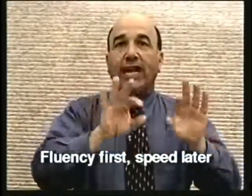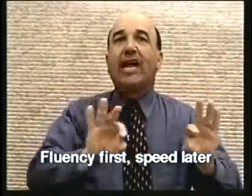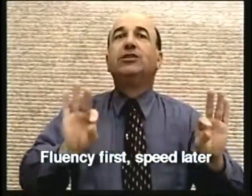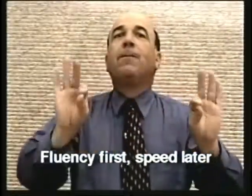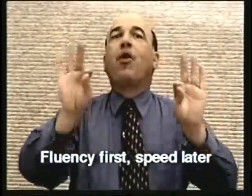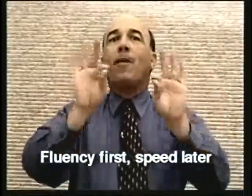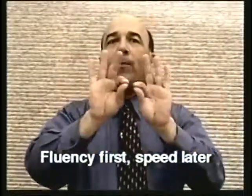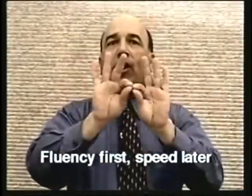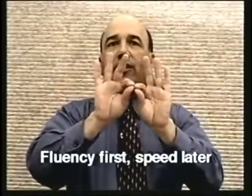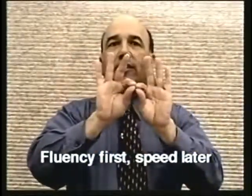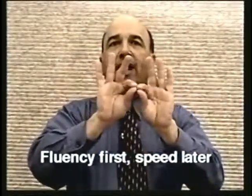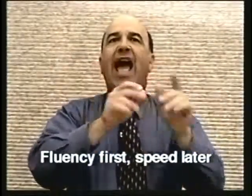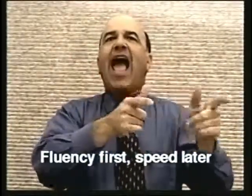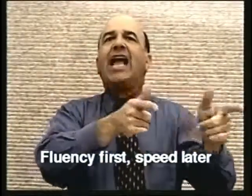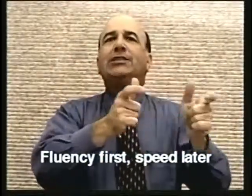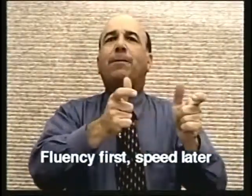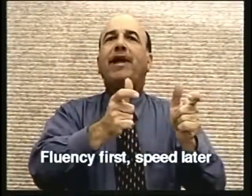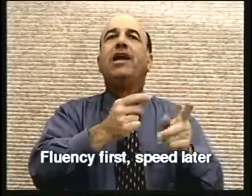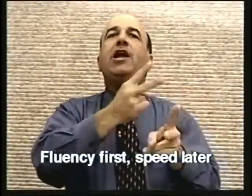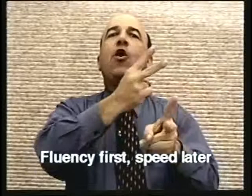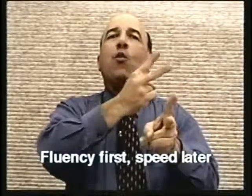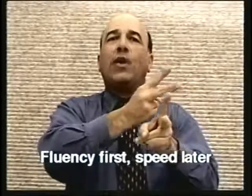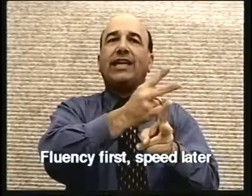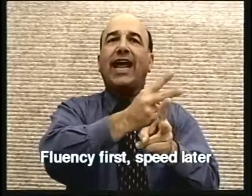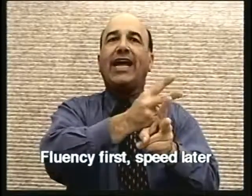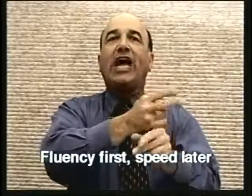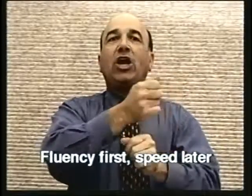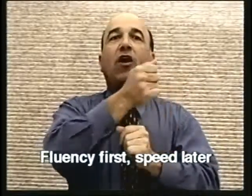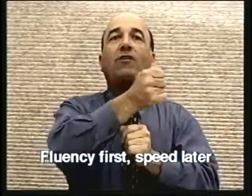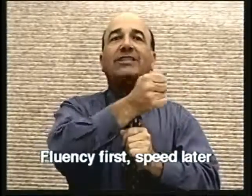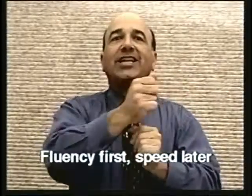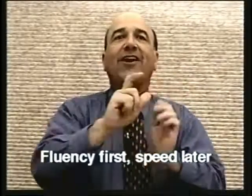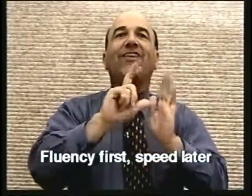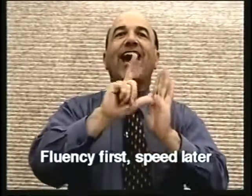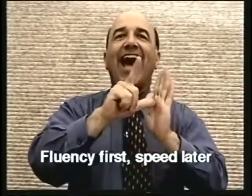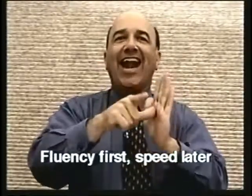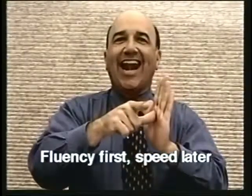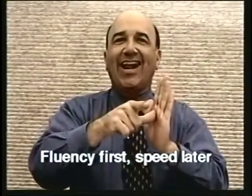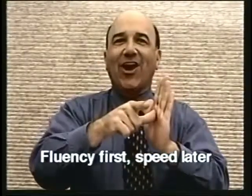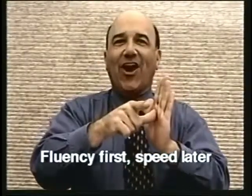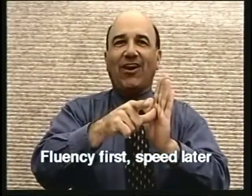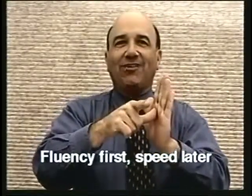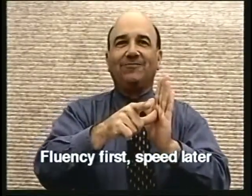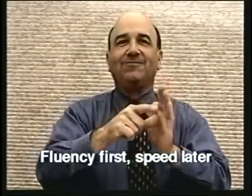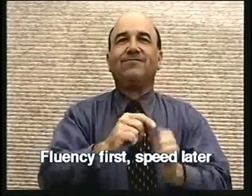is more important, and speed will take care of itself later on.